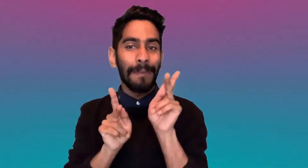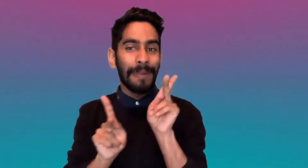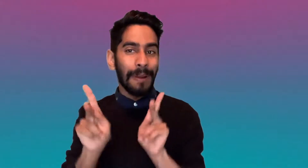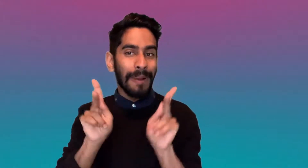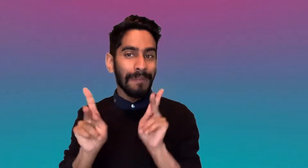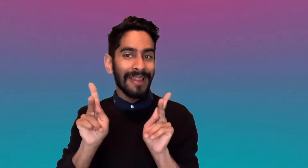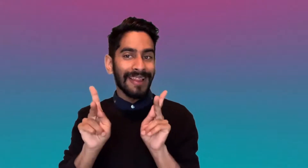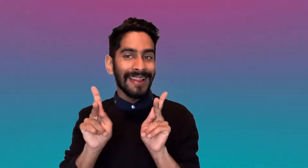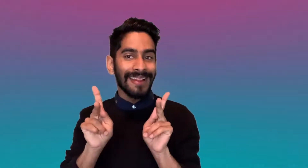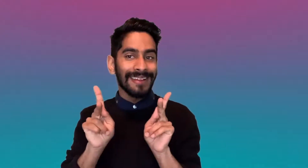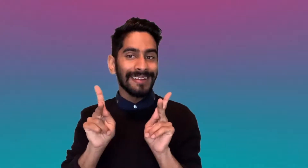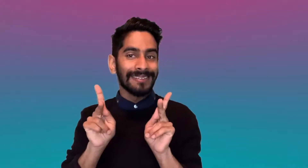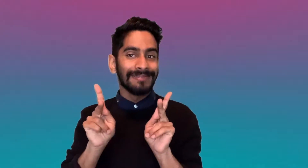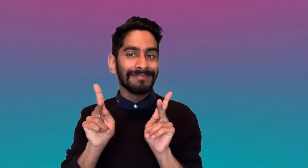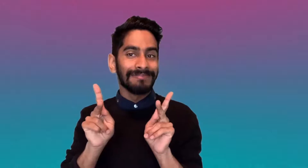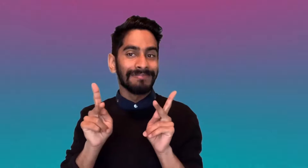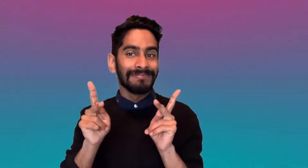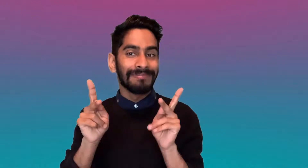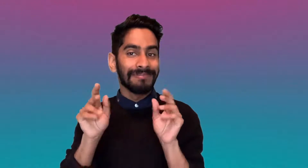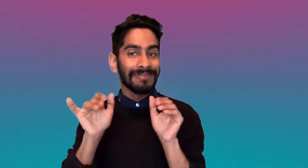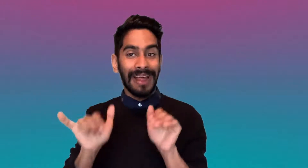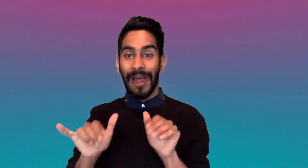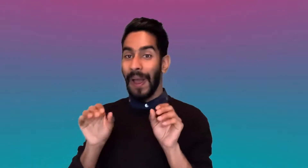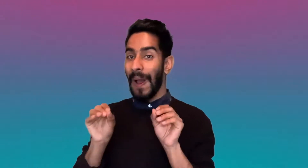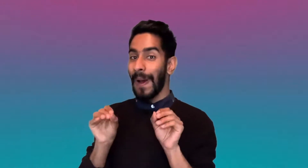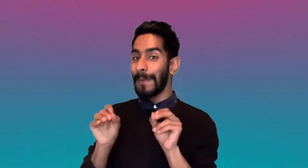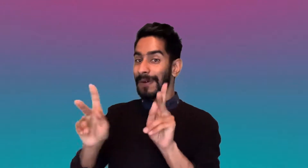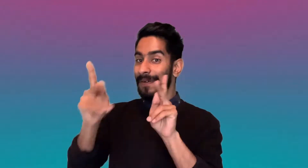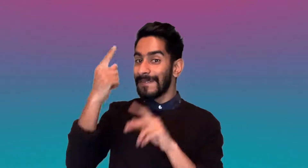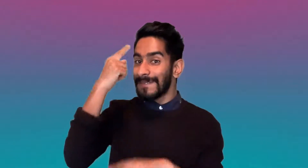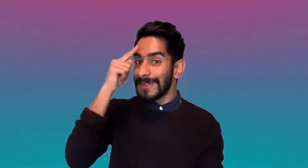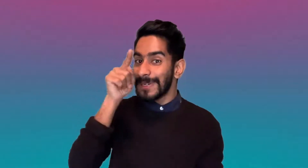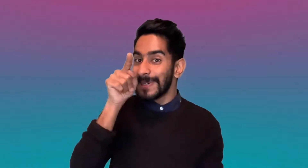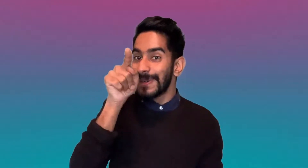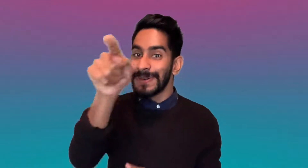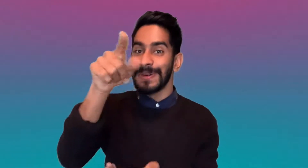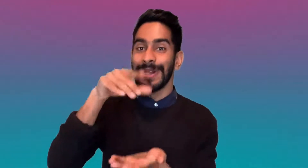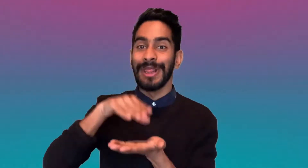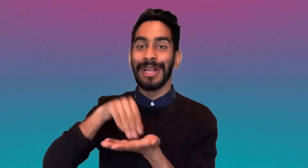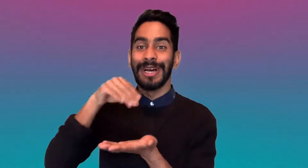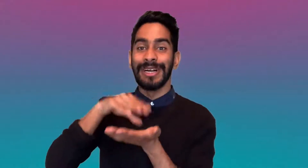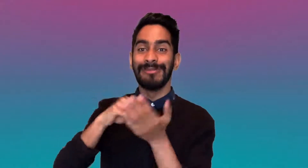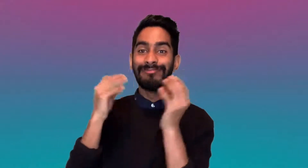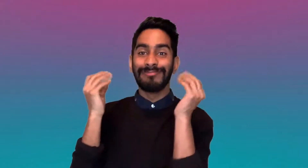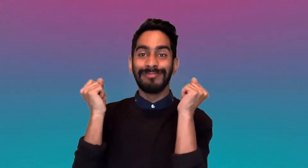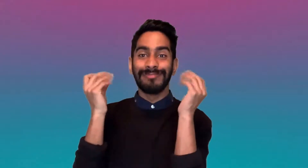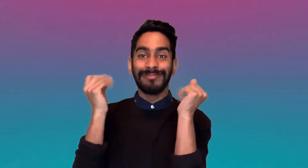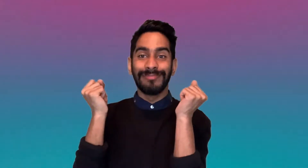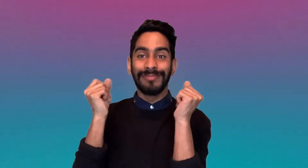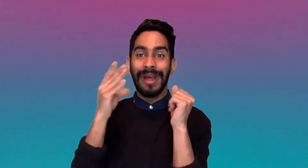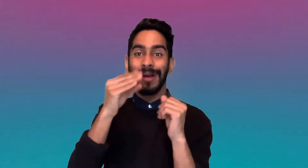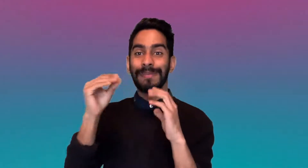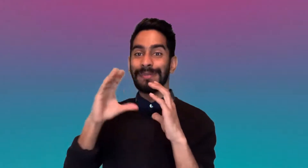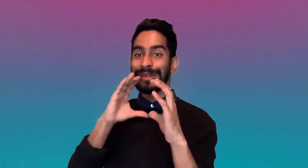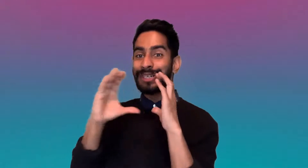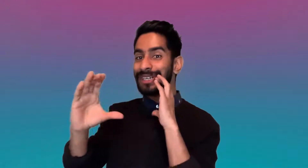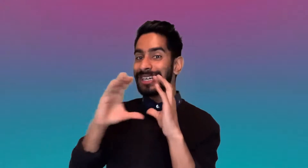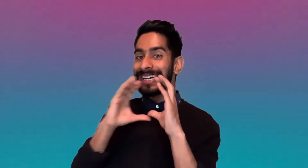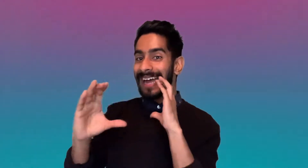some of those signs and converse with Q people. And that's an opportunity for you to